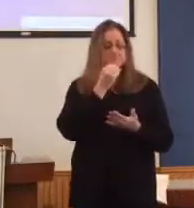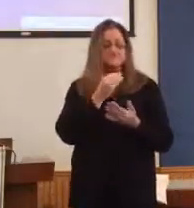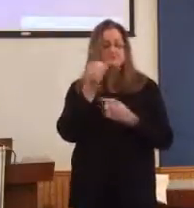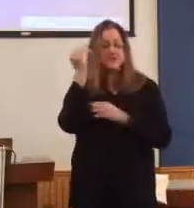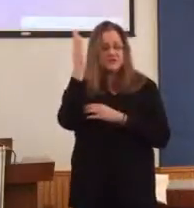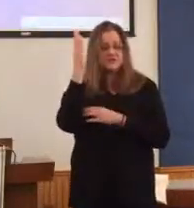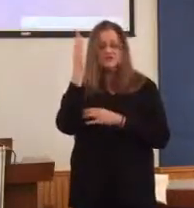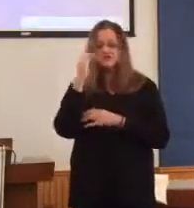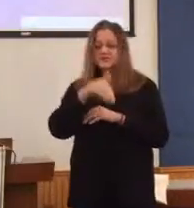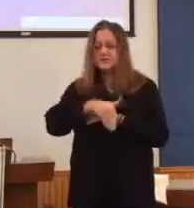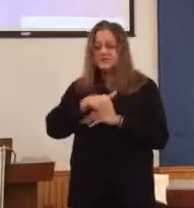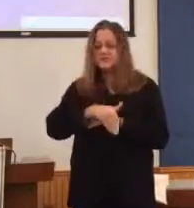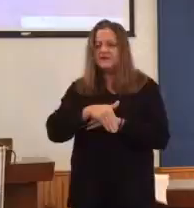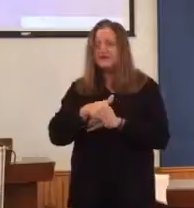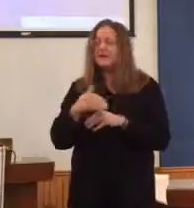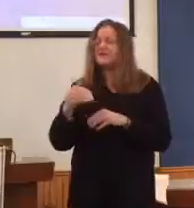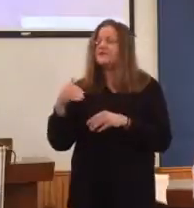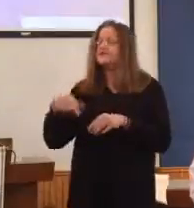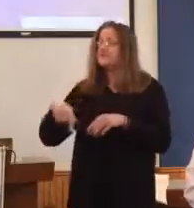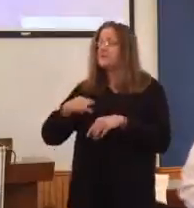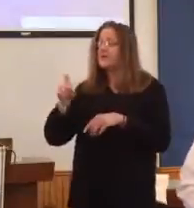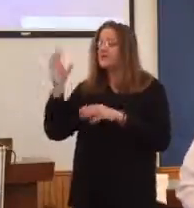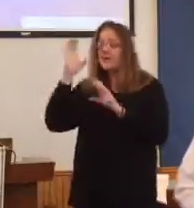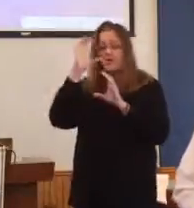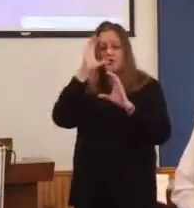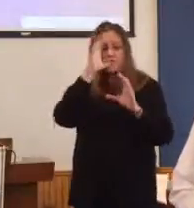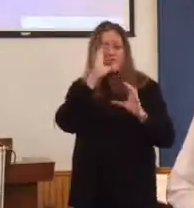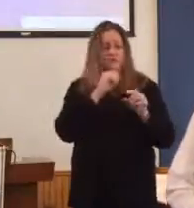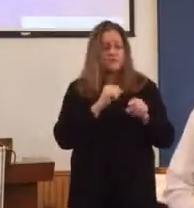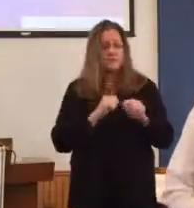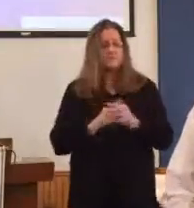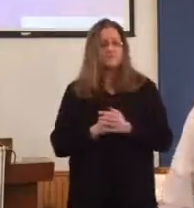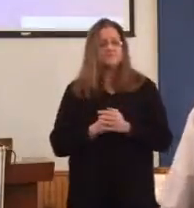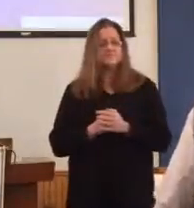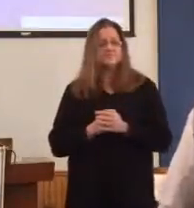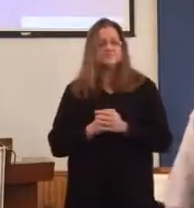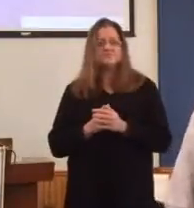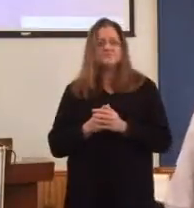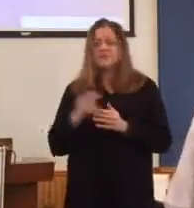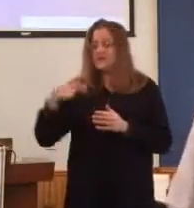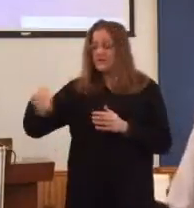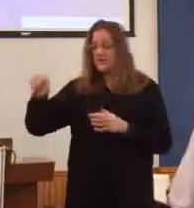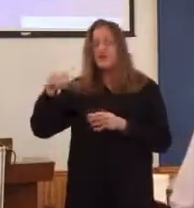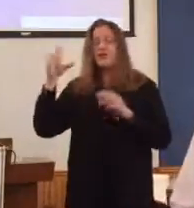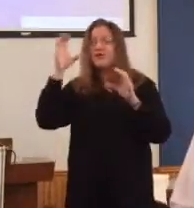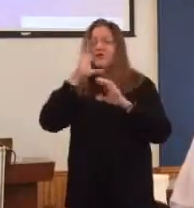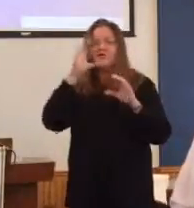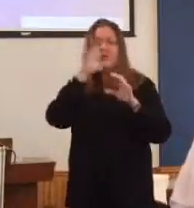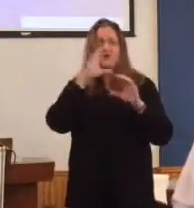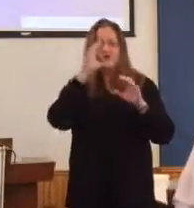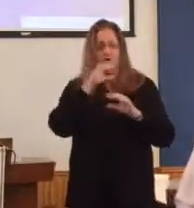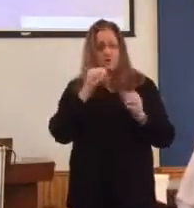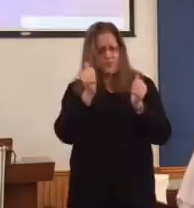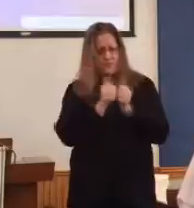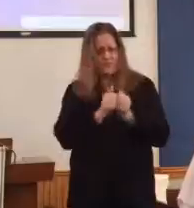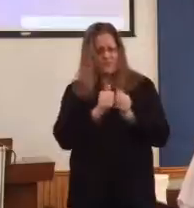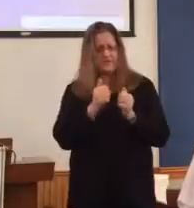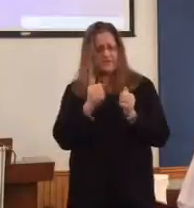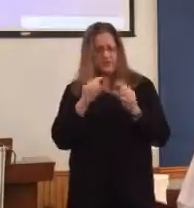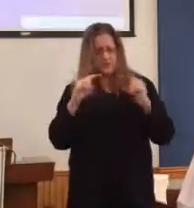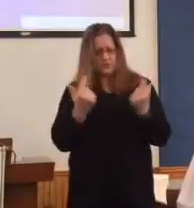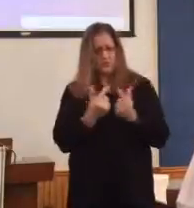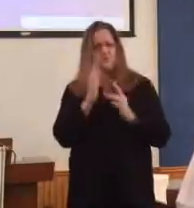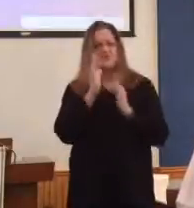they went looking for him. And they discovered that he was not with the group.